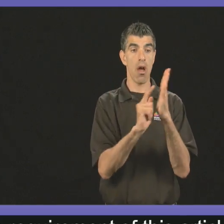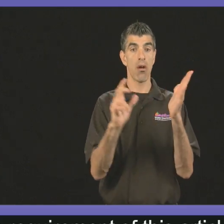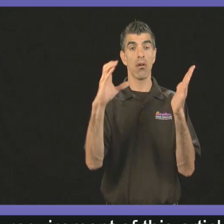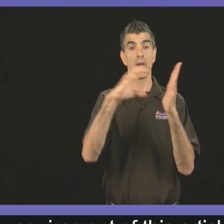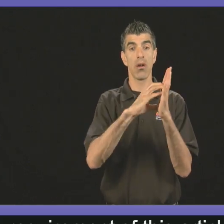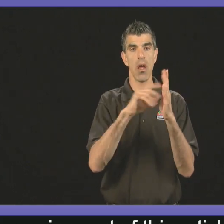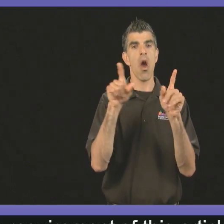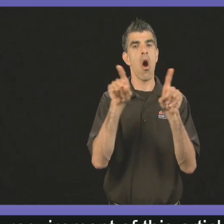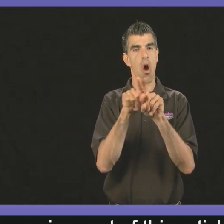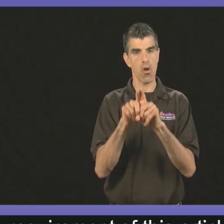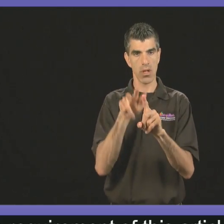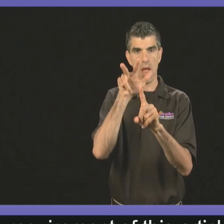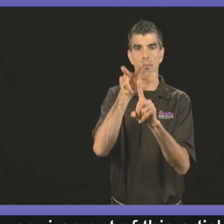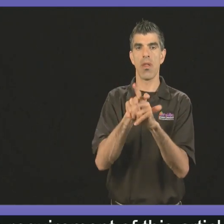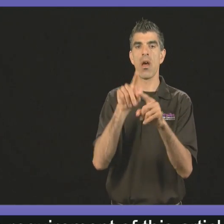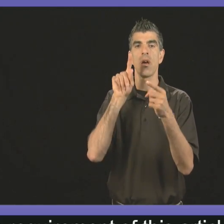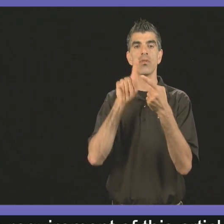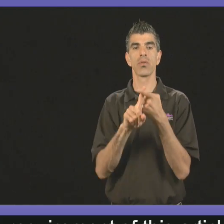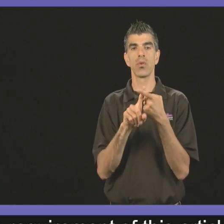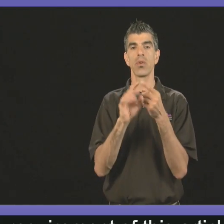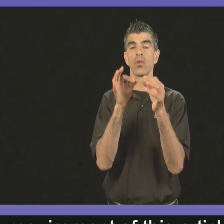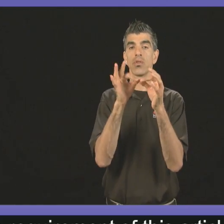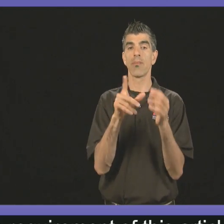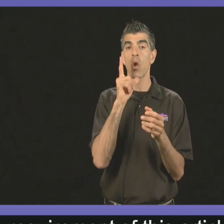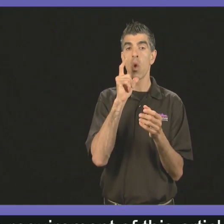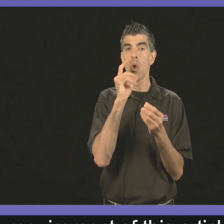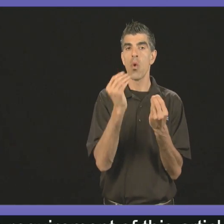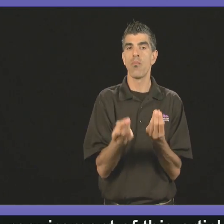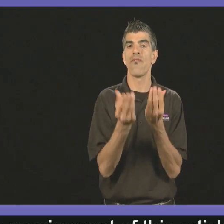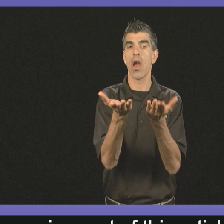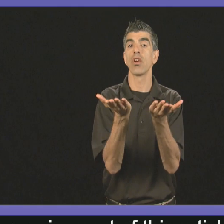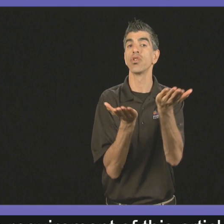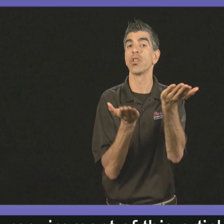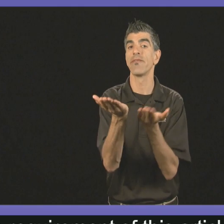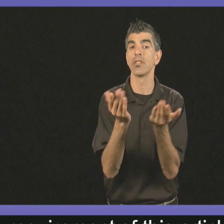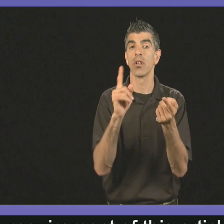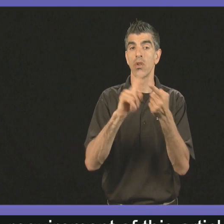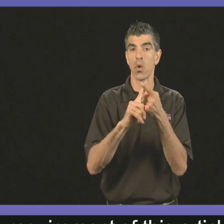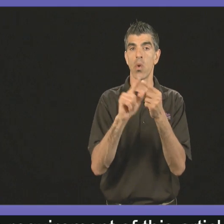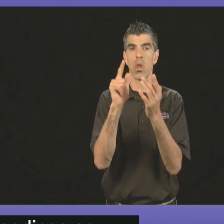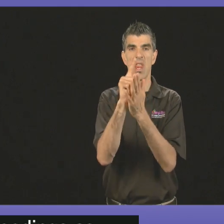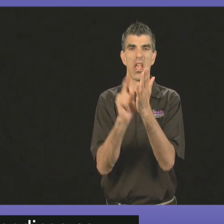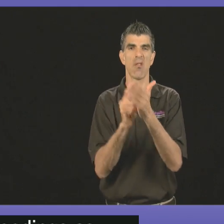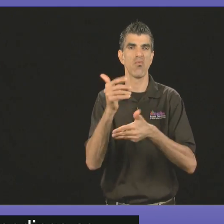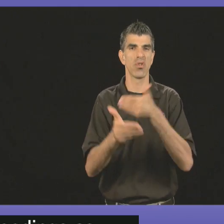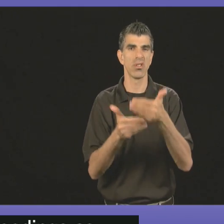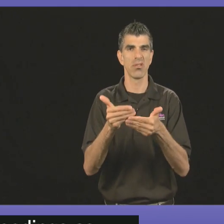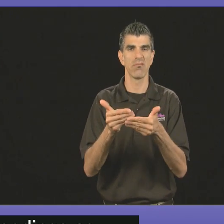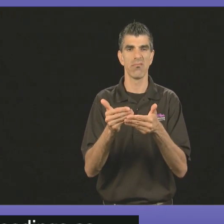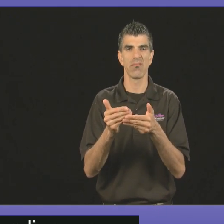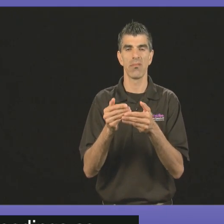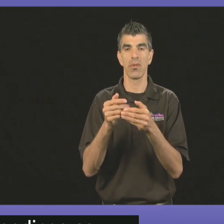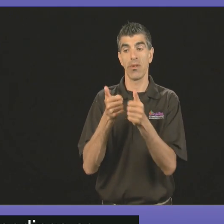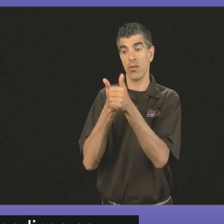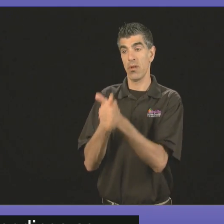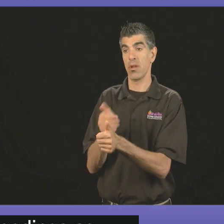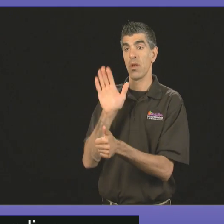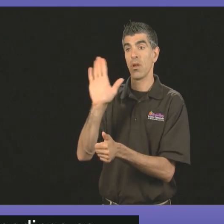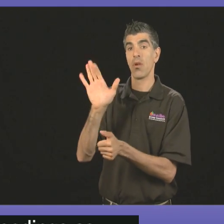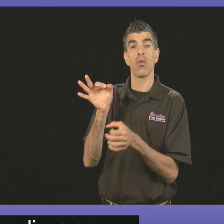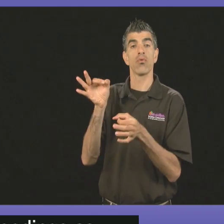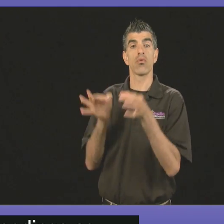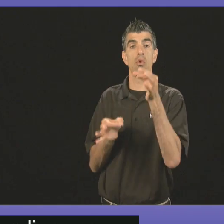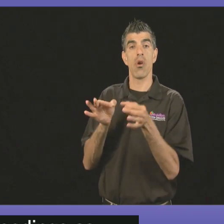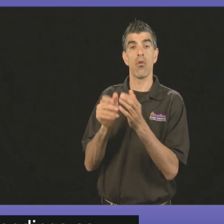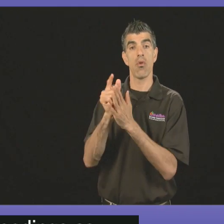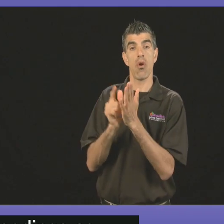The licensure requirement of this article also applies to interpreters who provide services for legal proceedings as prescribed